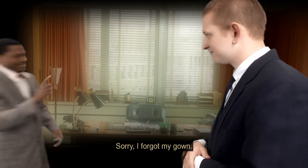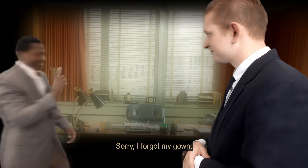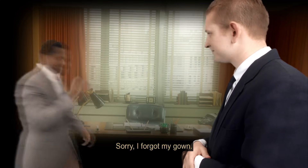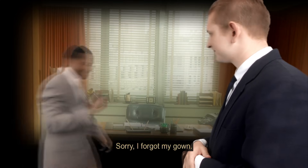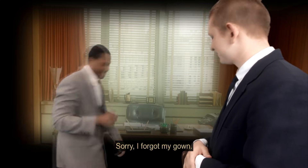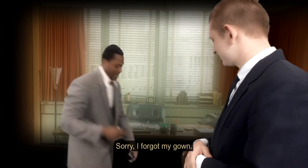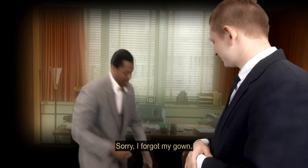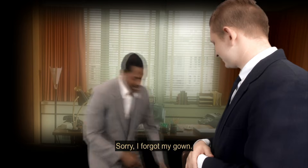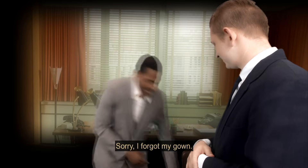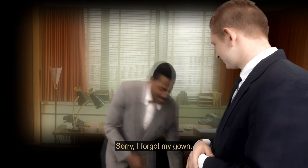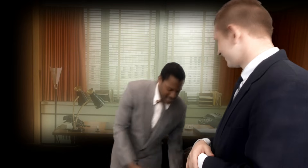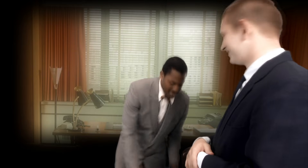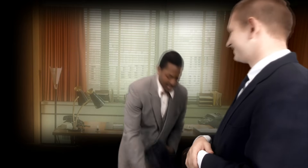Sorry, I forgot my gown.